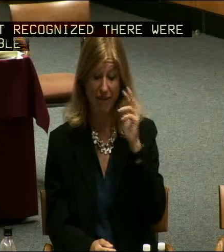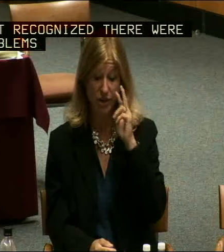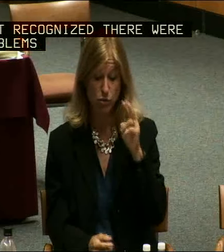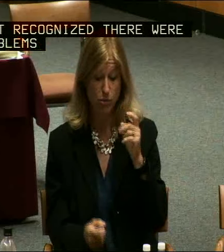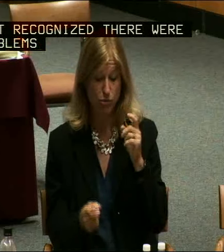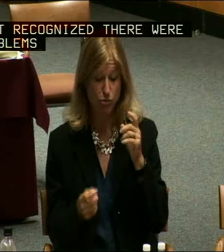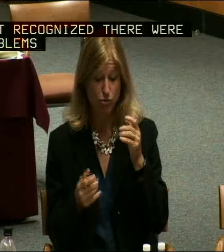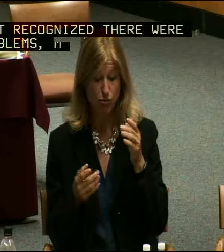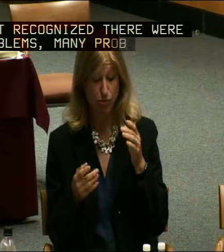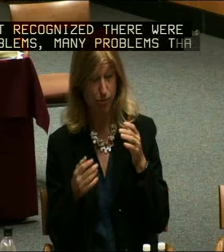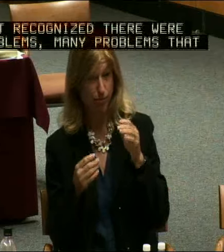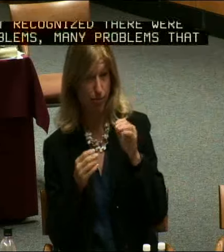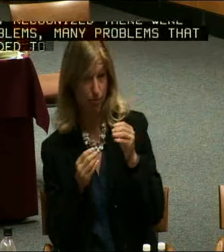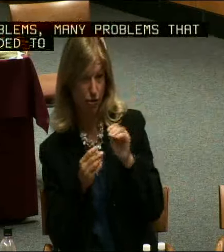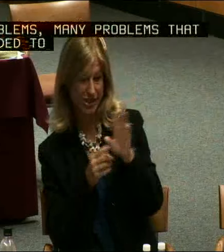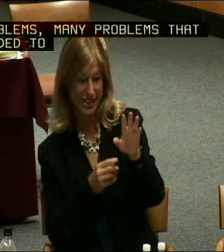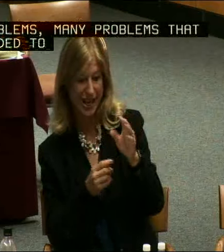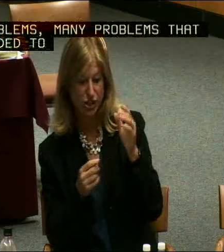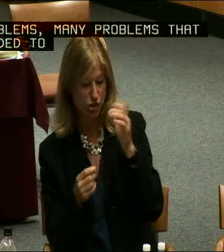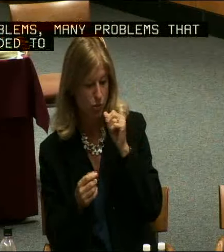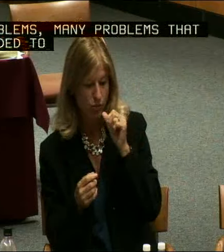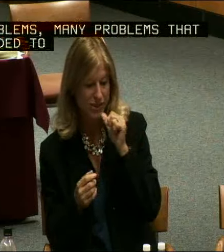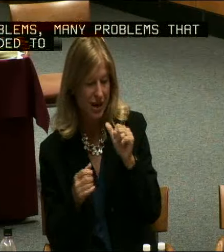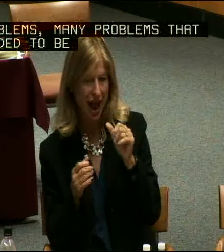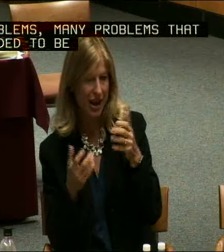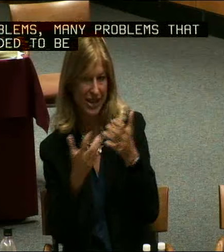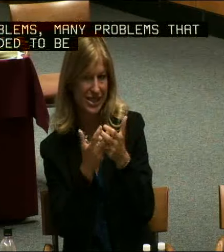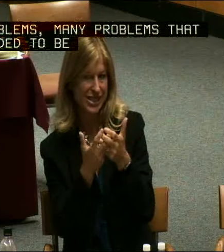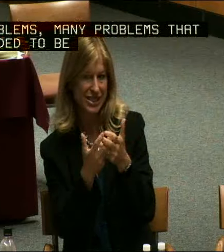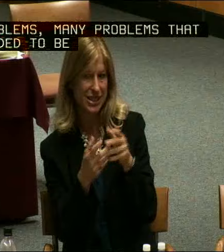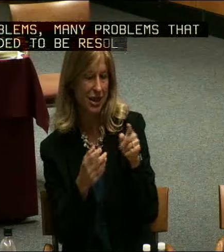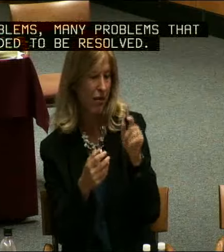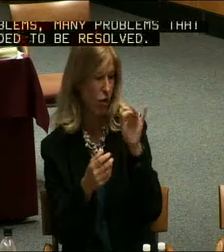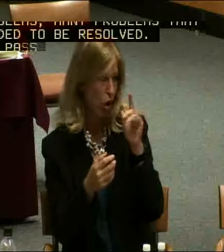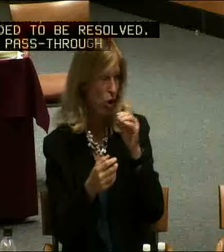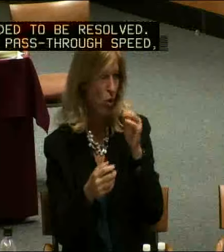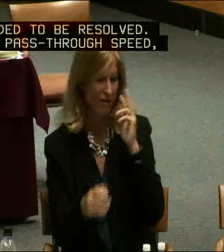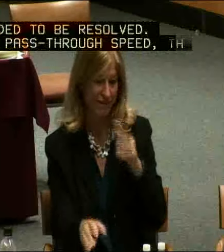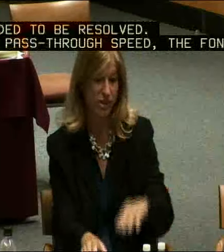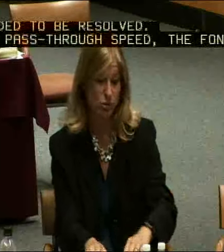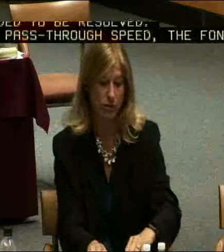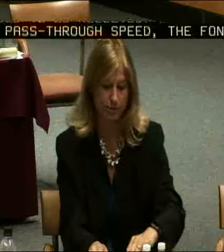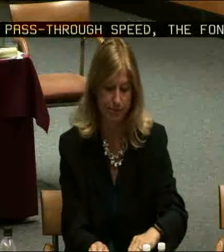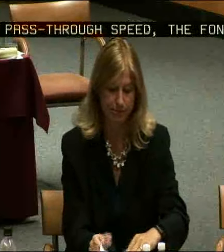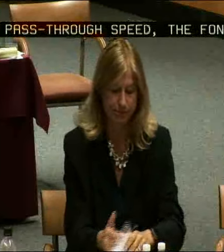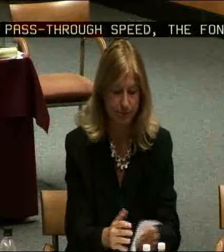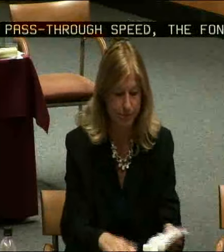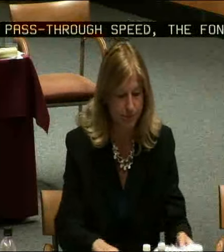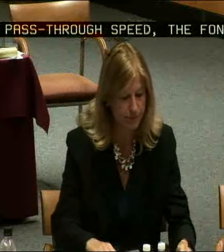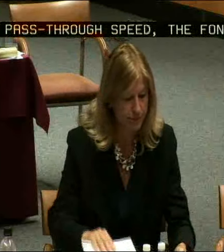to read, and the audio and video presentations were not synchronized.